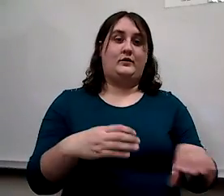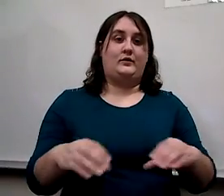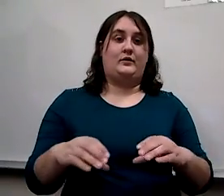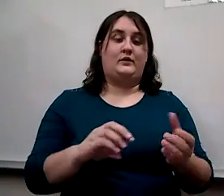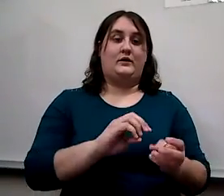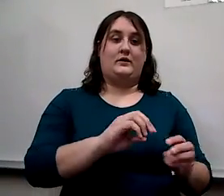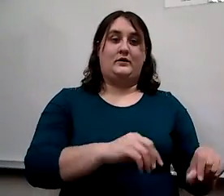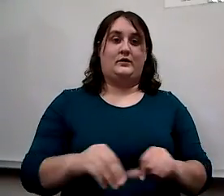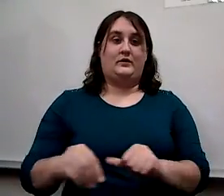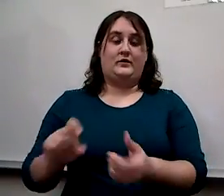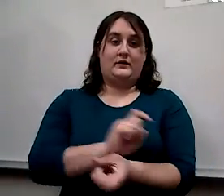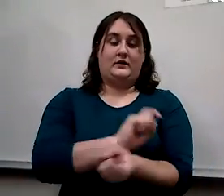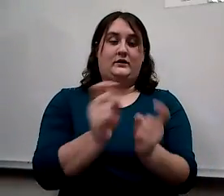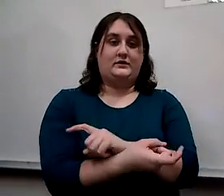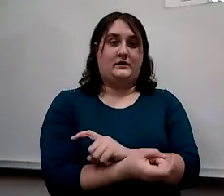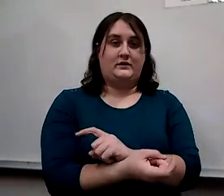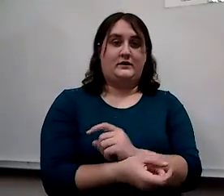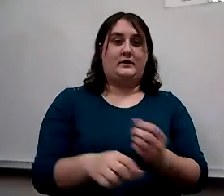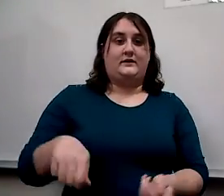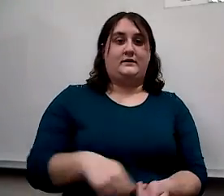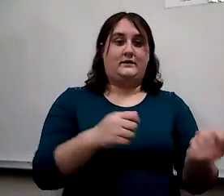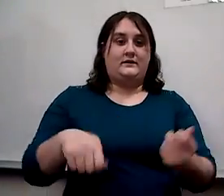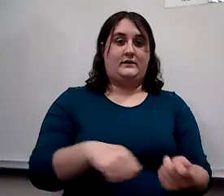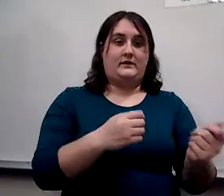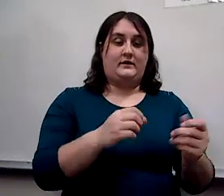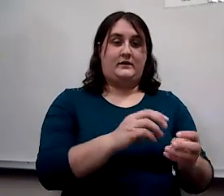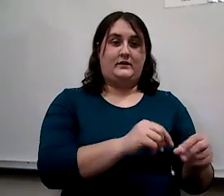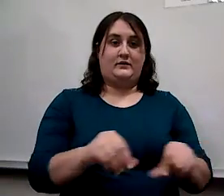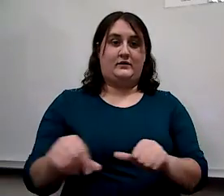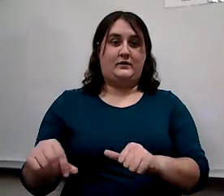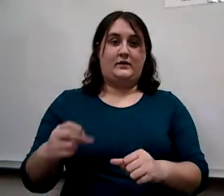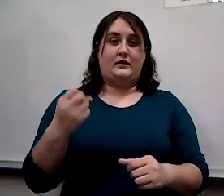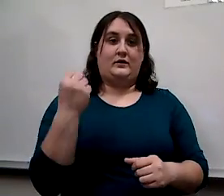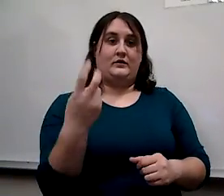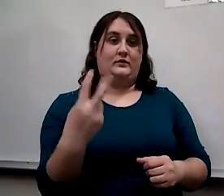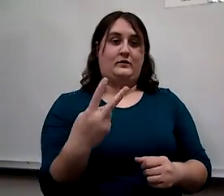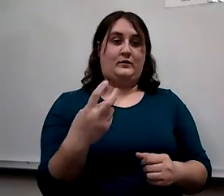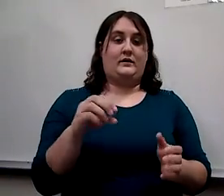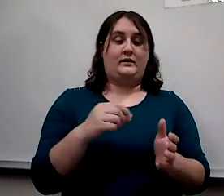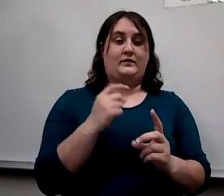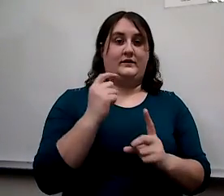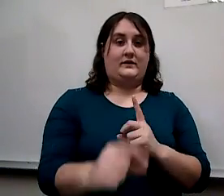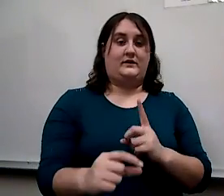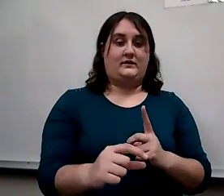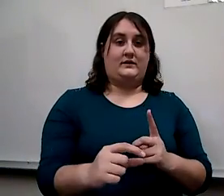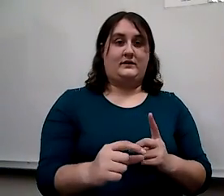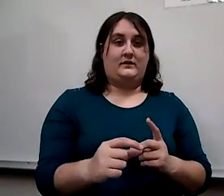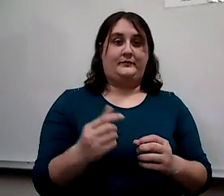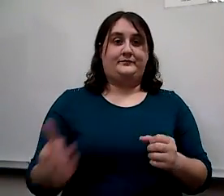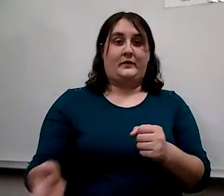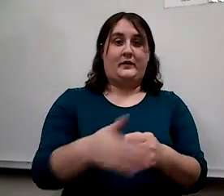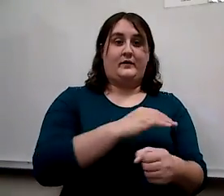digging up the soil to a depth of 12 inches in the area you plan to place the rose bushes, and then refilling the